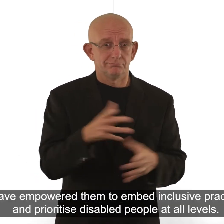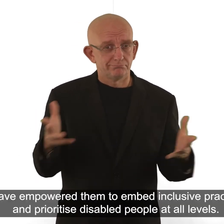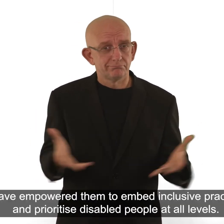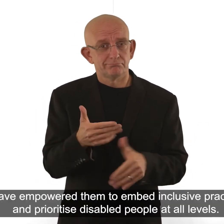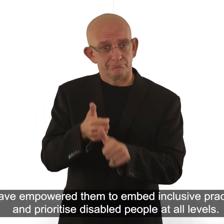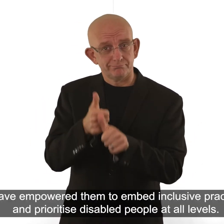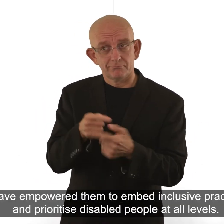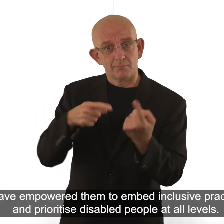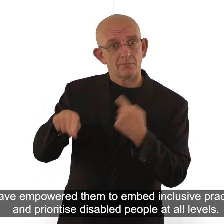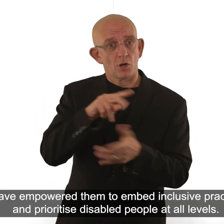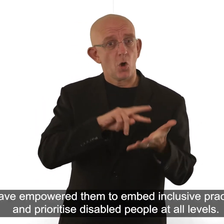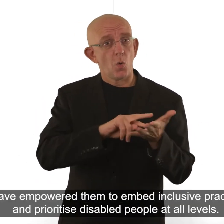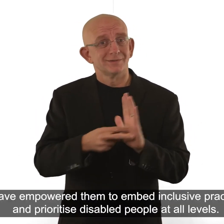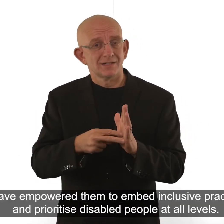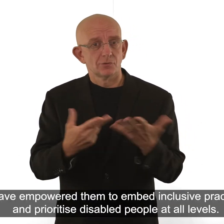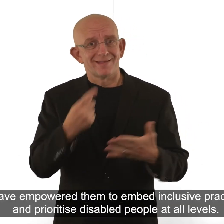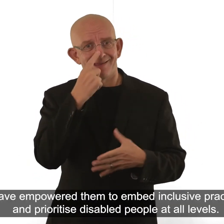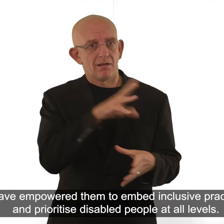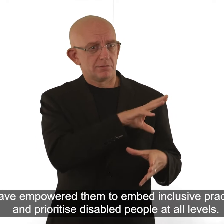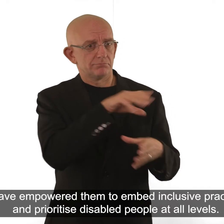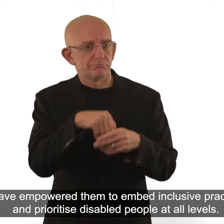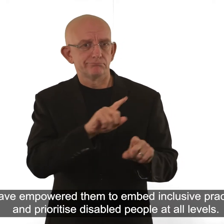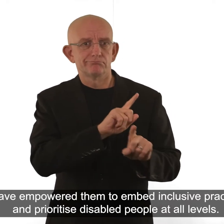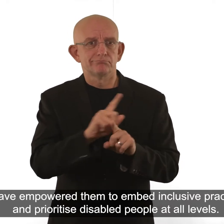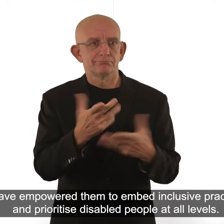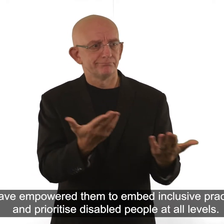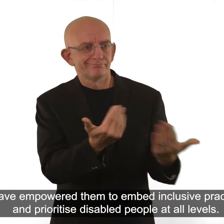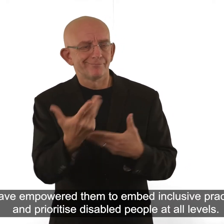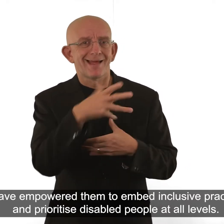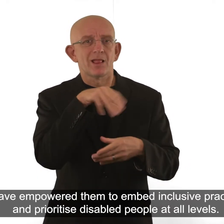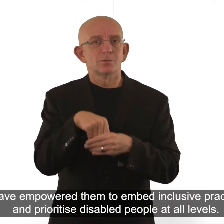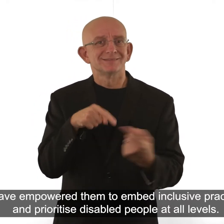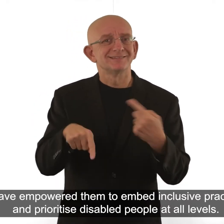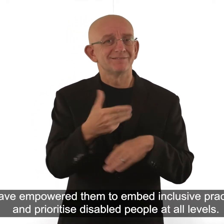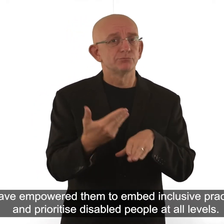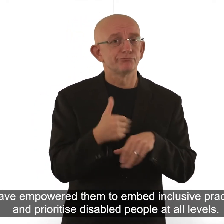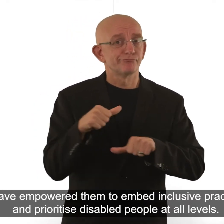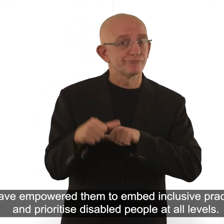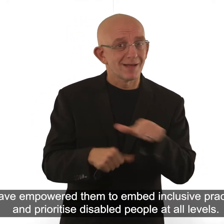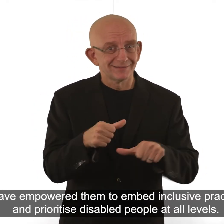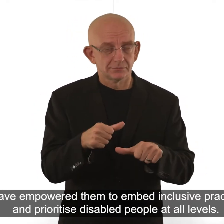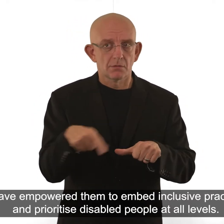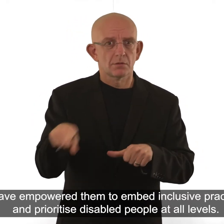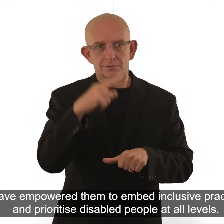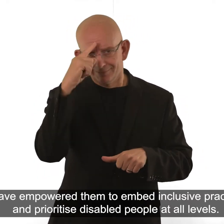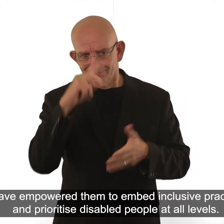have empowered them to embed inclusive practice and prioritise disabled people at all levels.